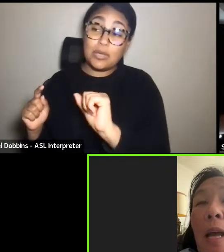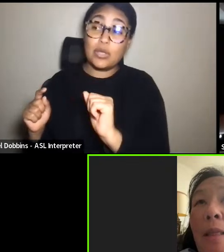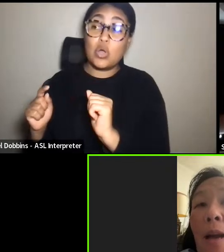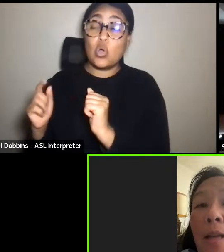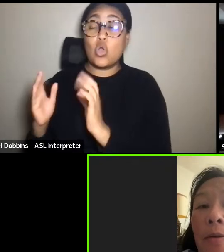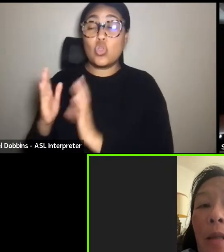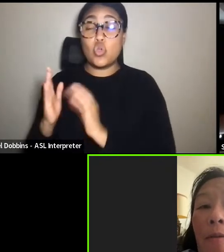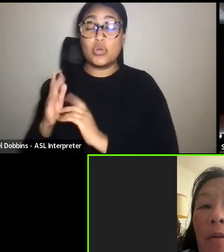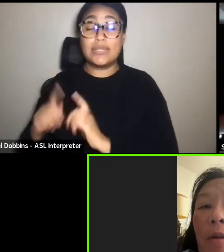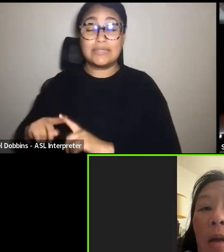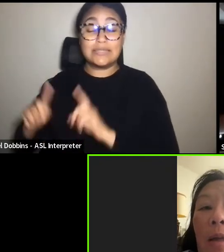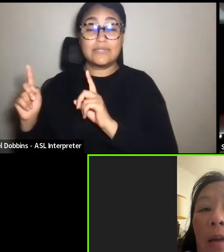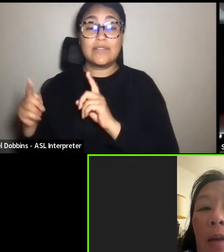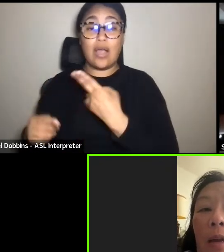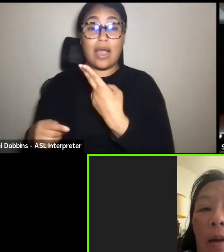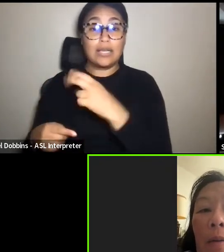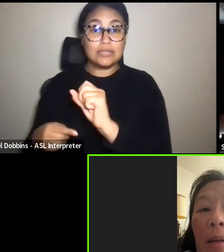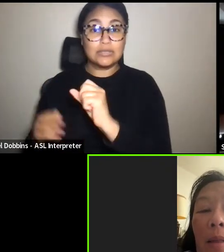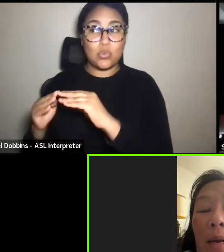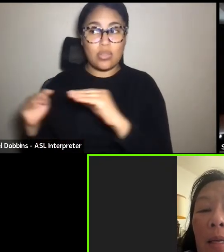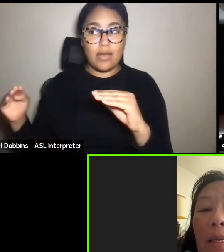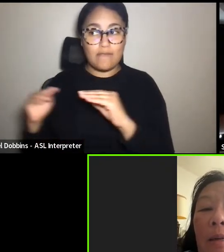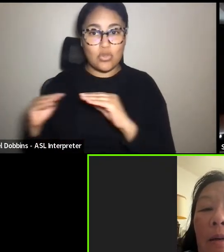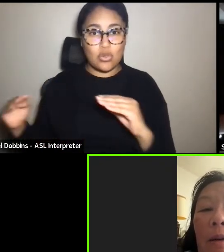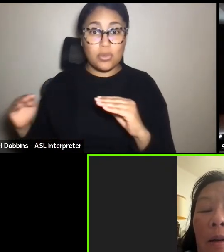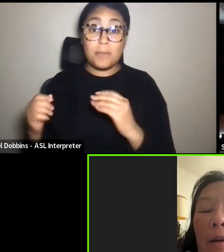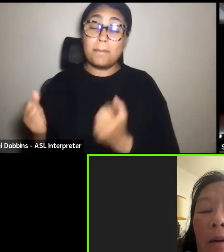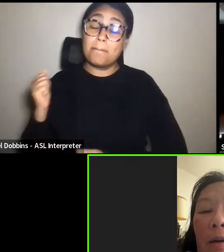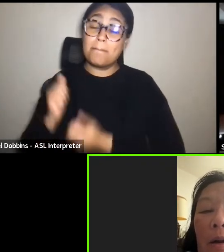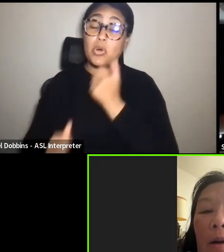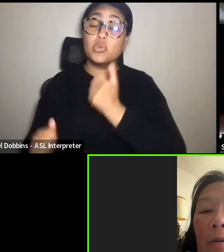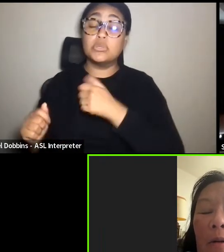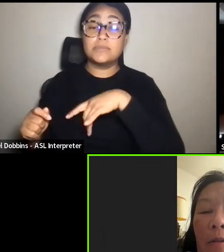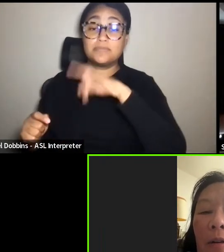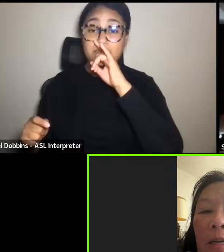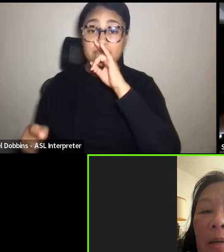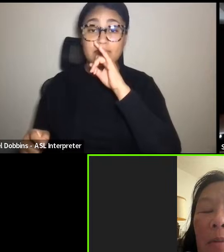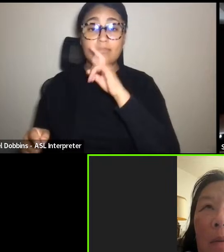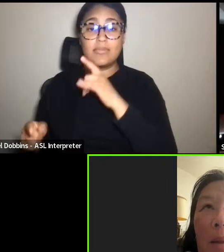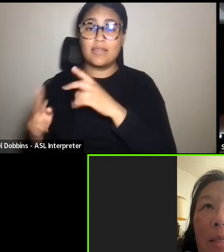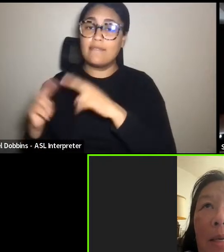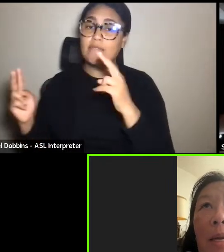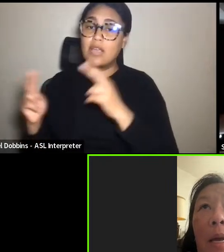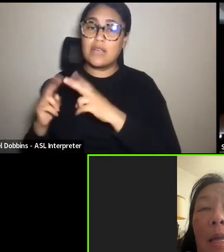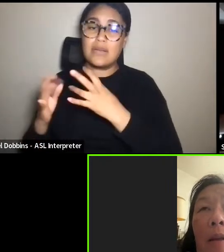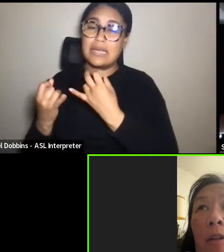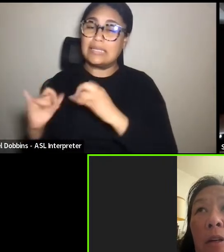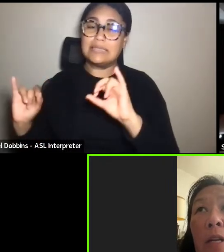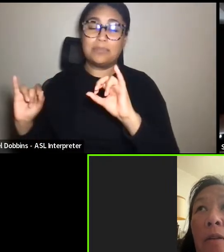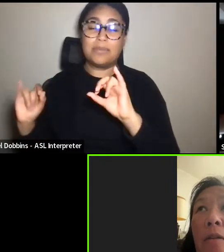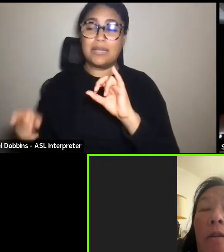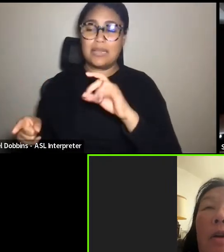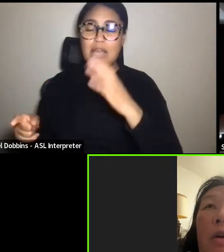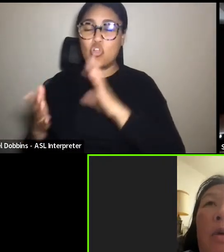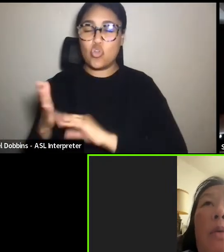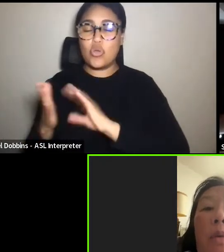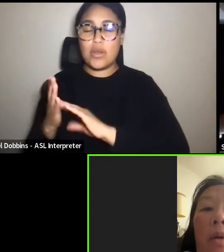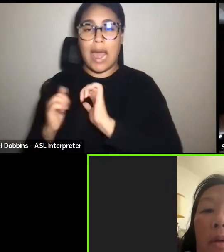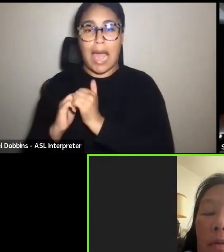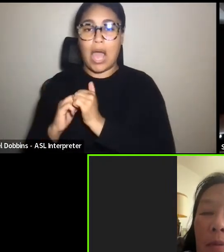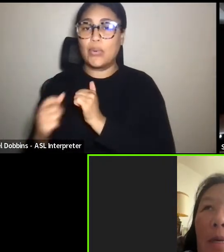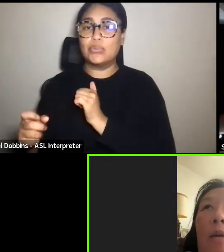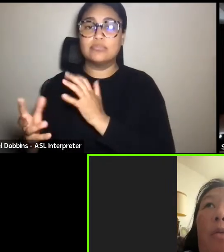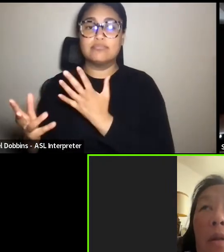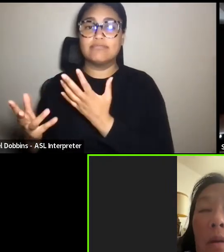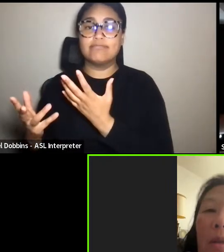differences, and at the high school level, I mean, a lot of kids are very independent. They've learned how to, you